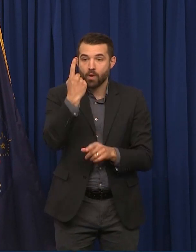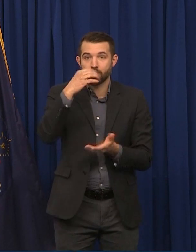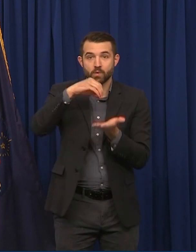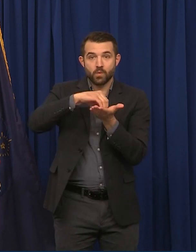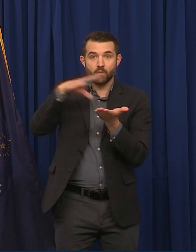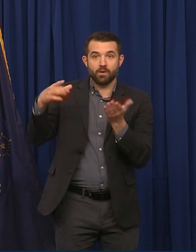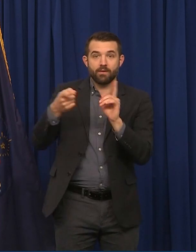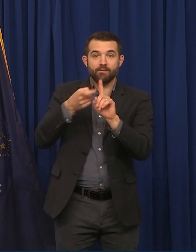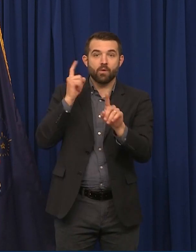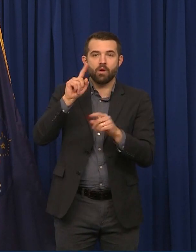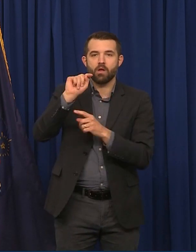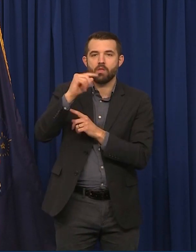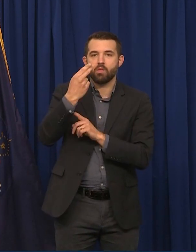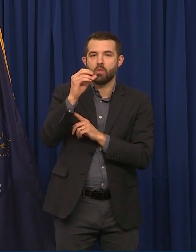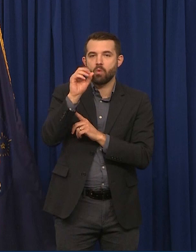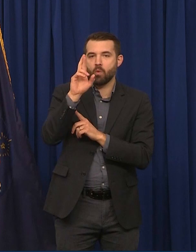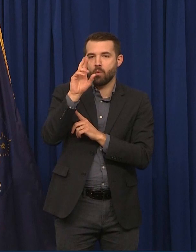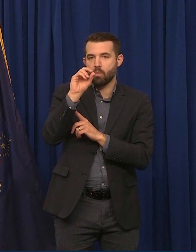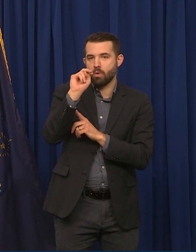Academy.